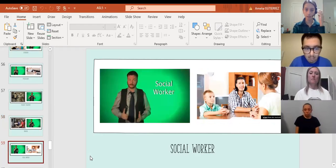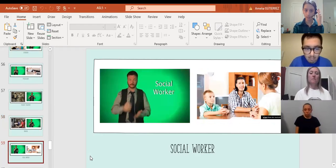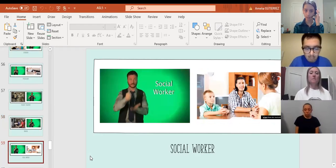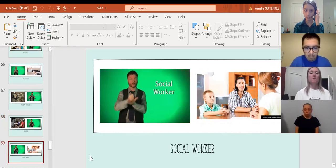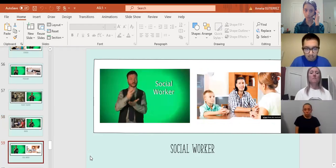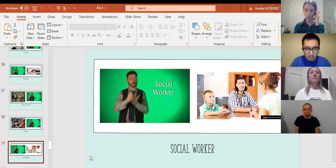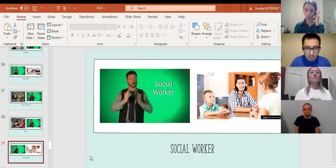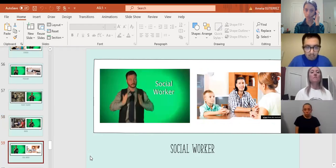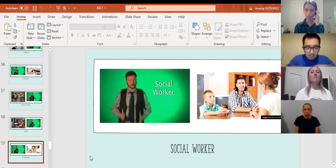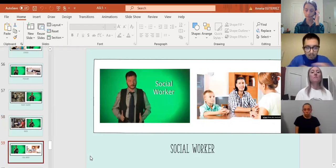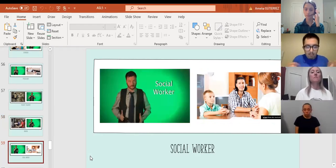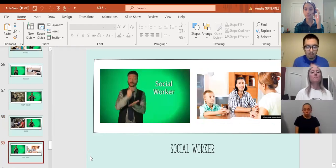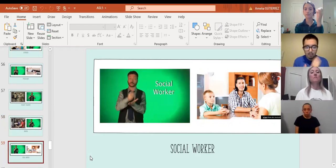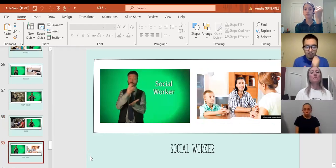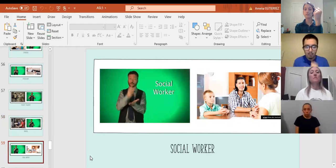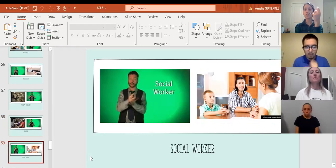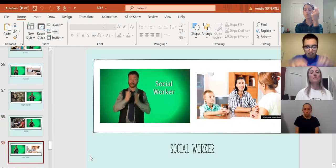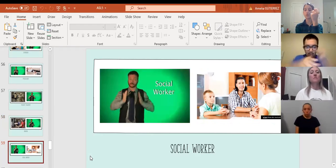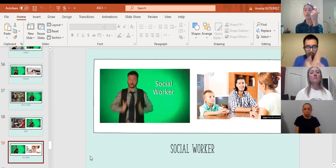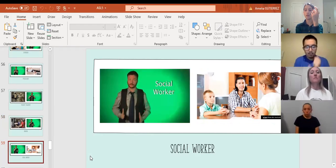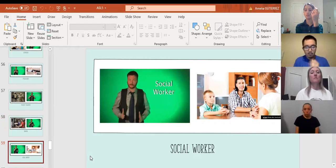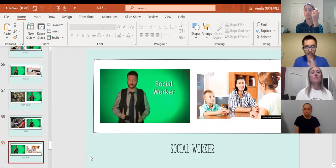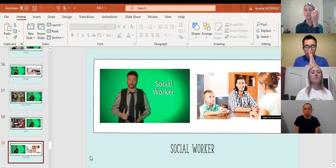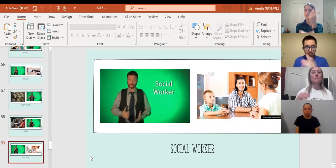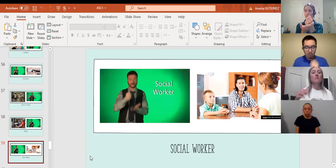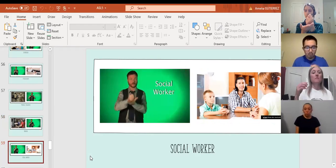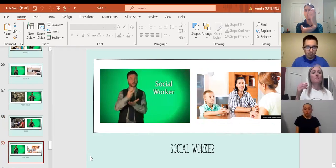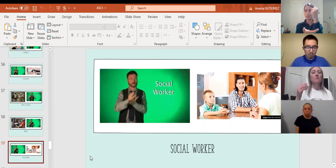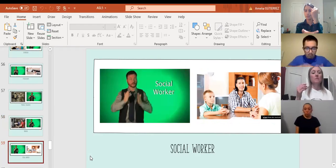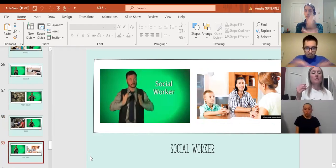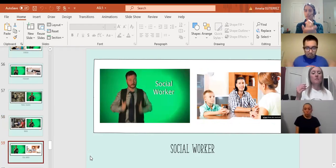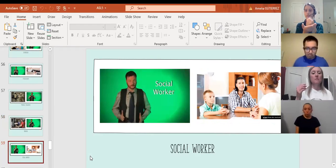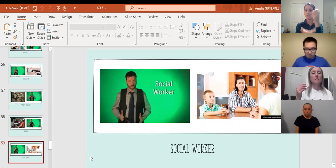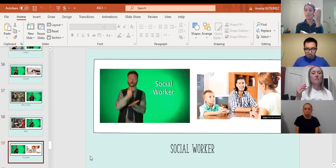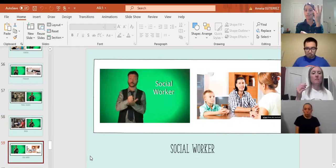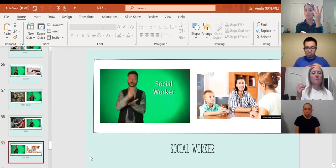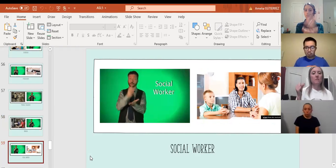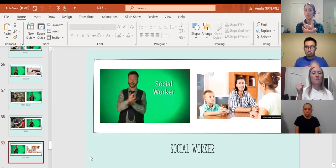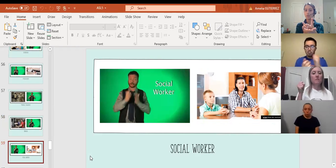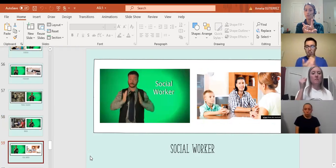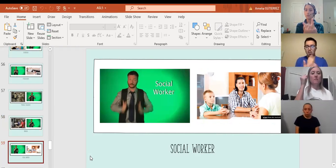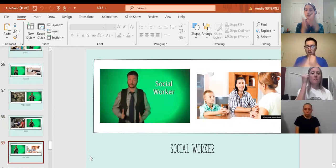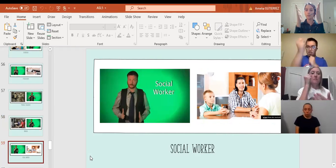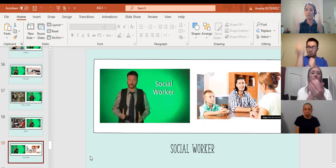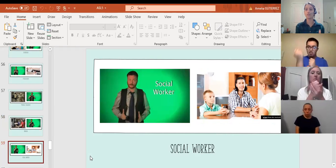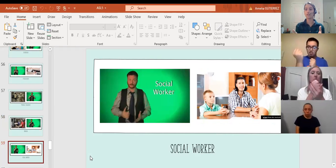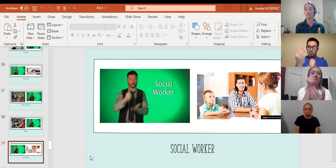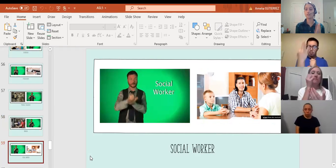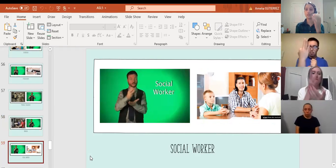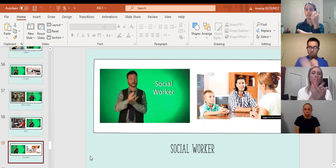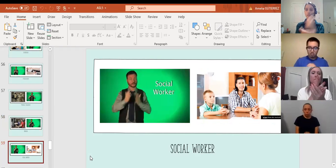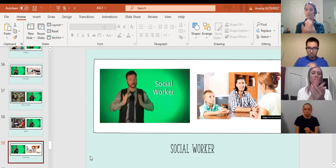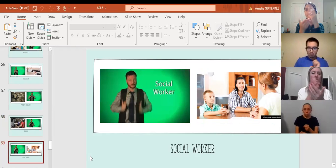Okay, and then a social worker. So kind of like therapist, but it's SW